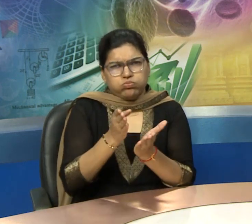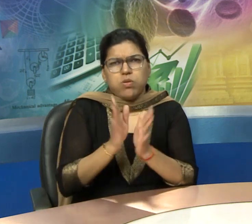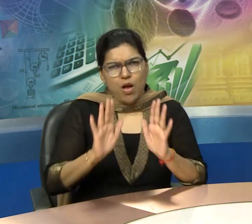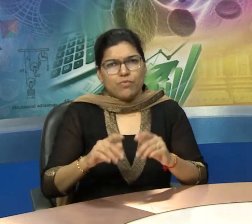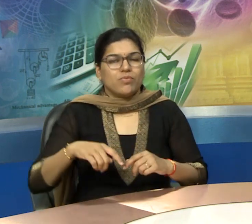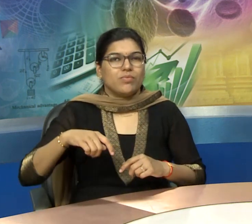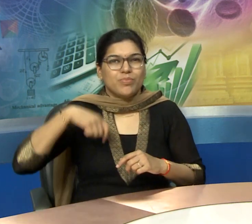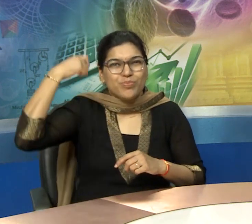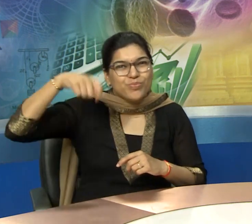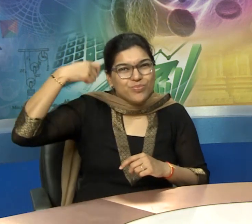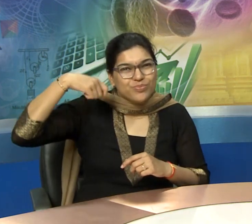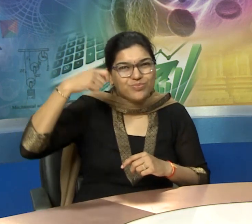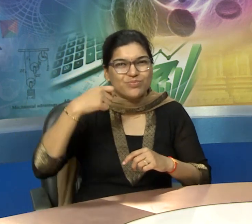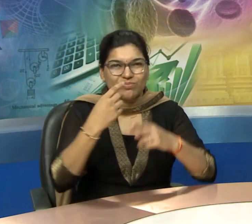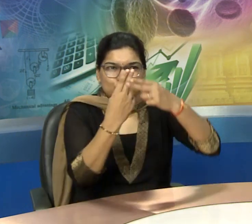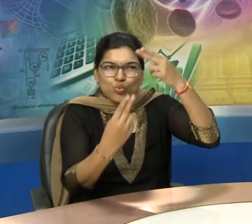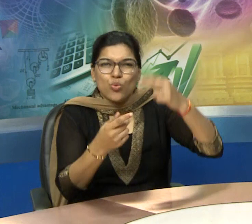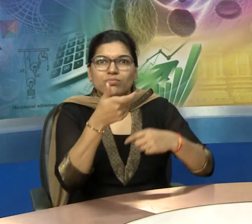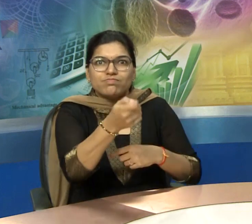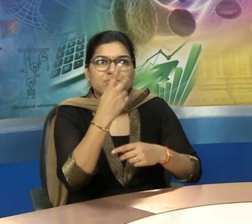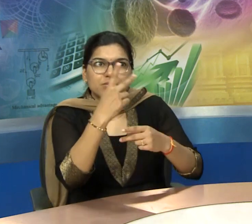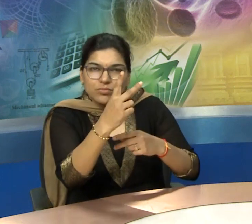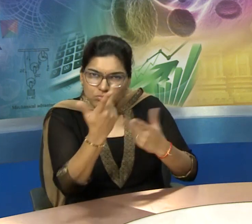functions of library under the heading of